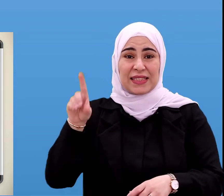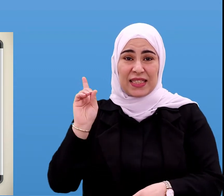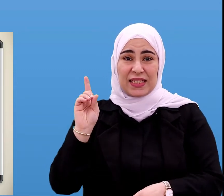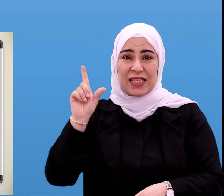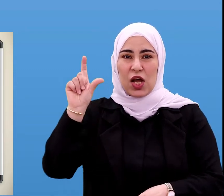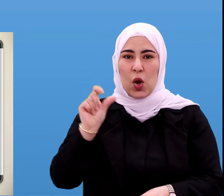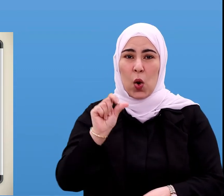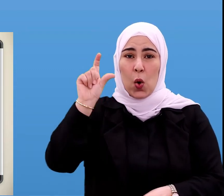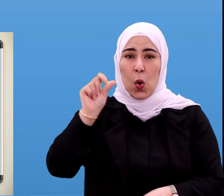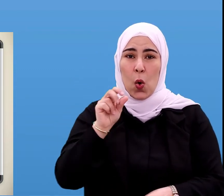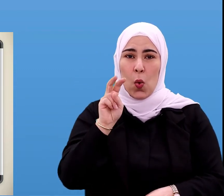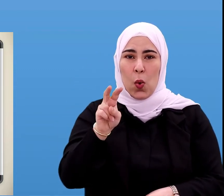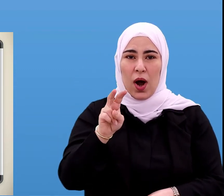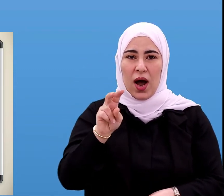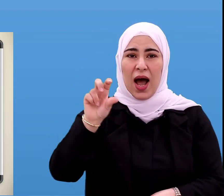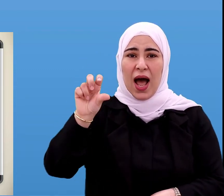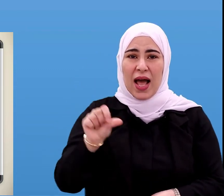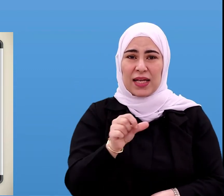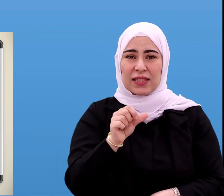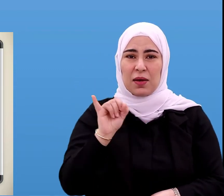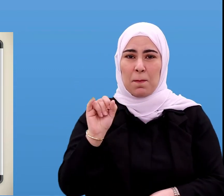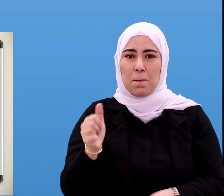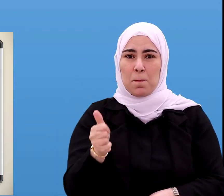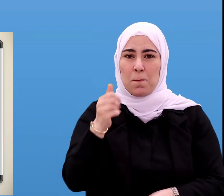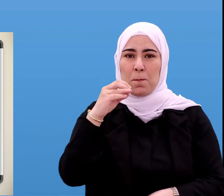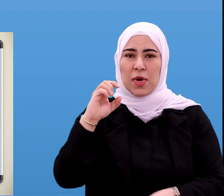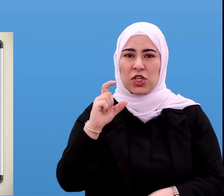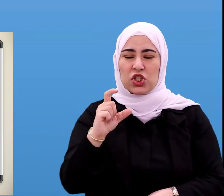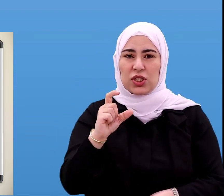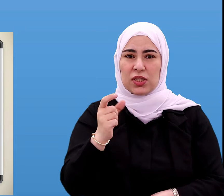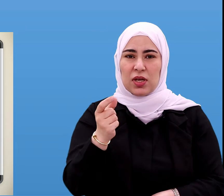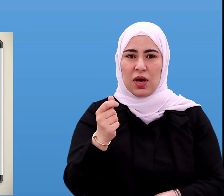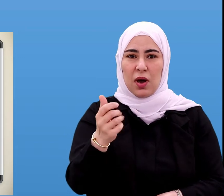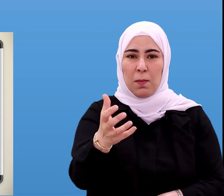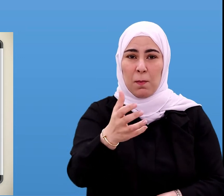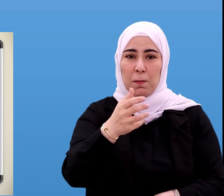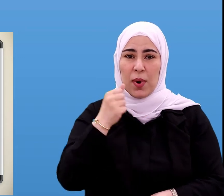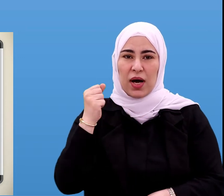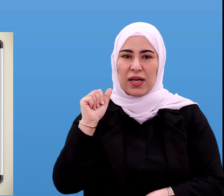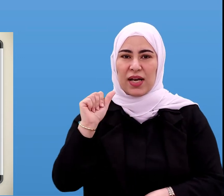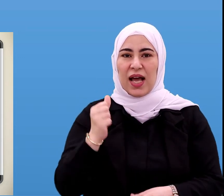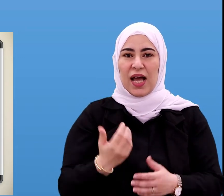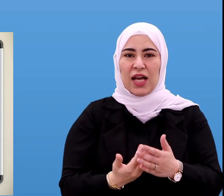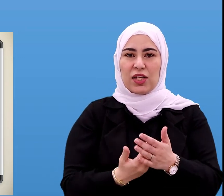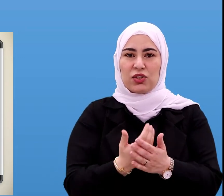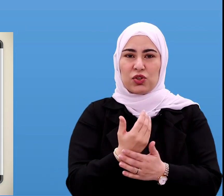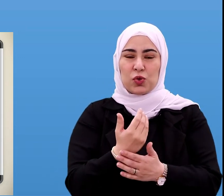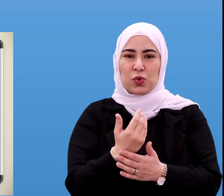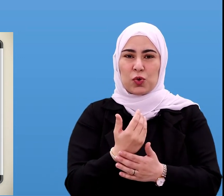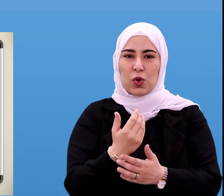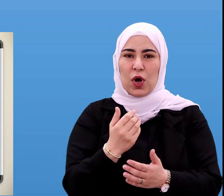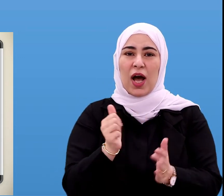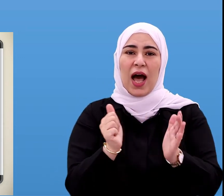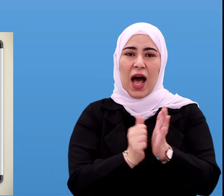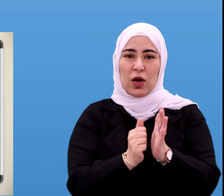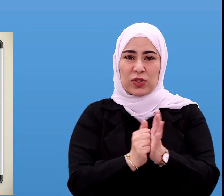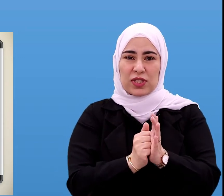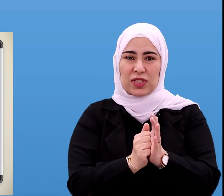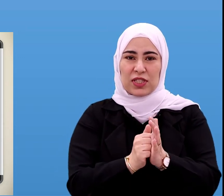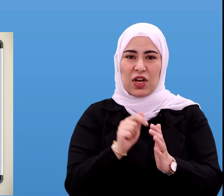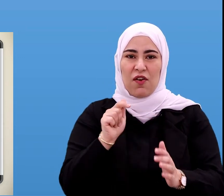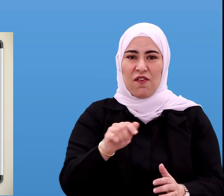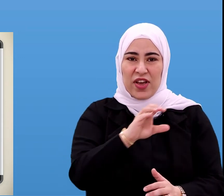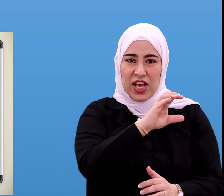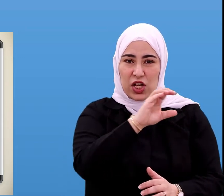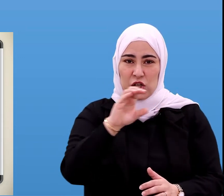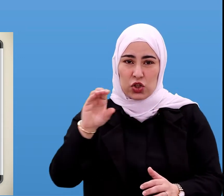Lulua and Majid buy a new house? You see in the answer or in the sentence, we said bought, but